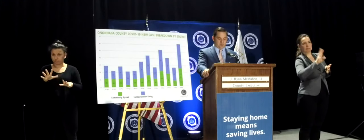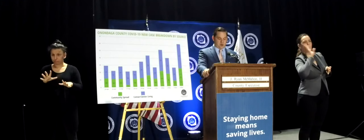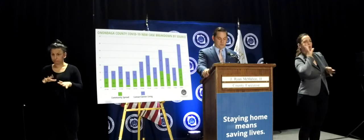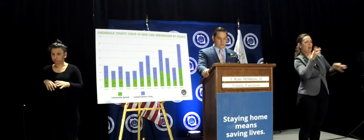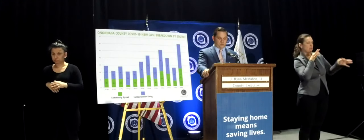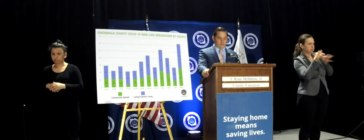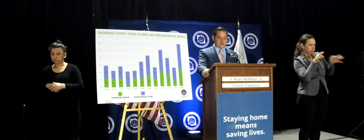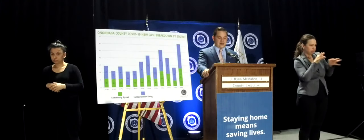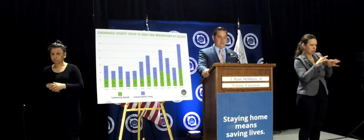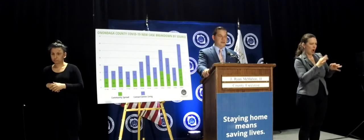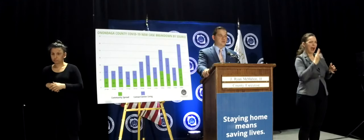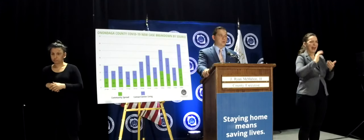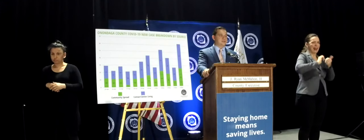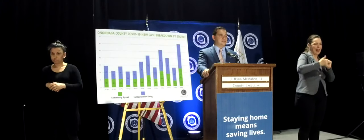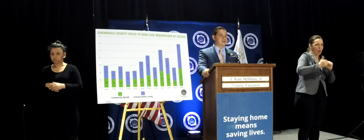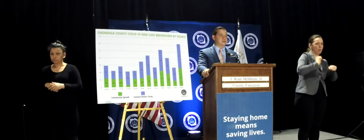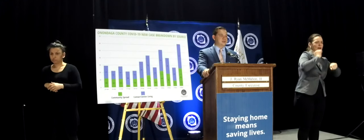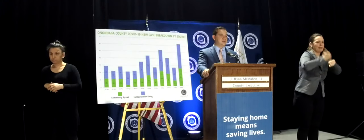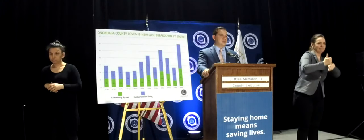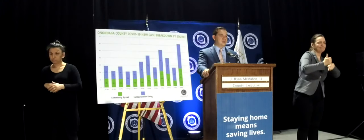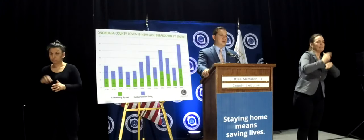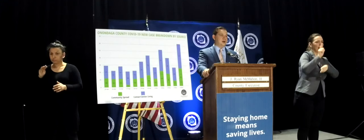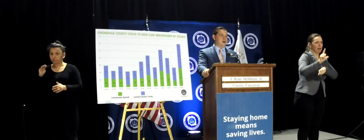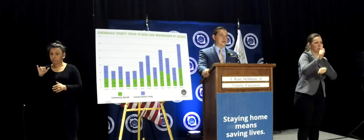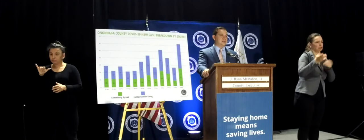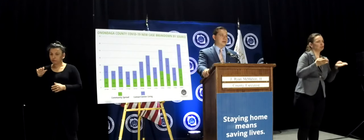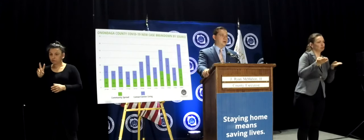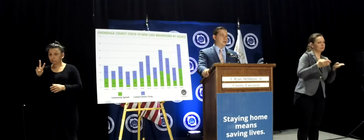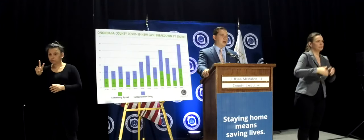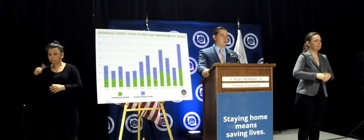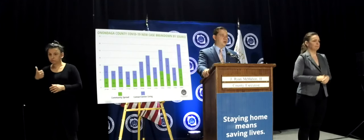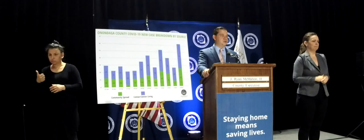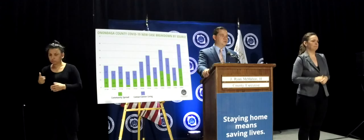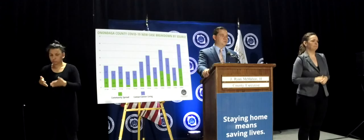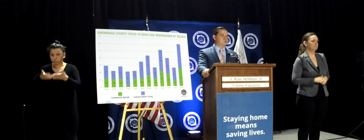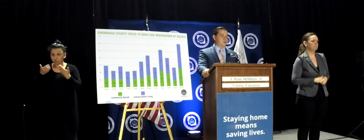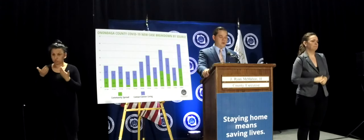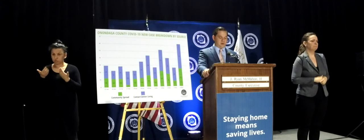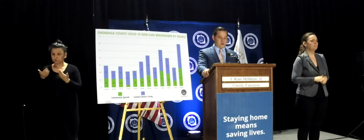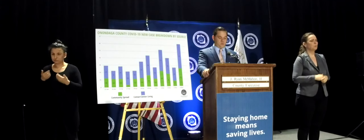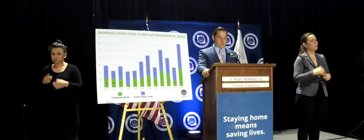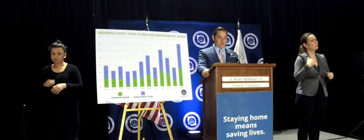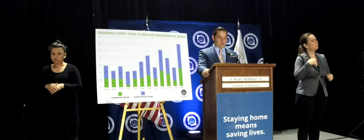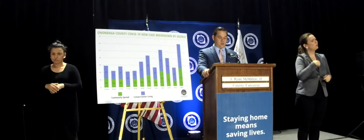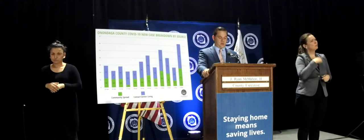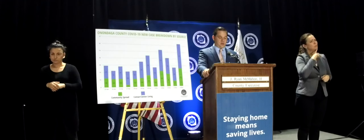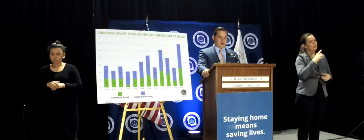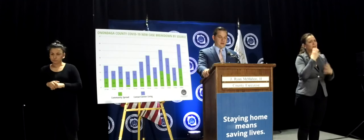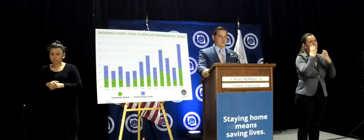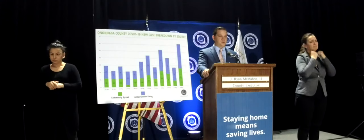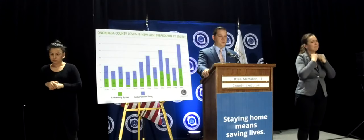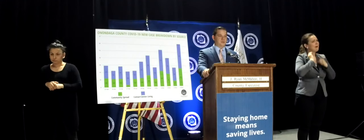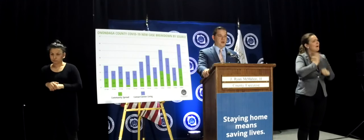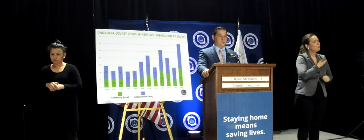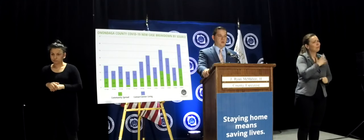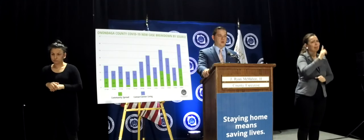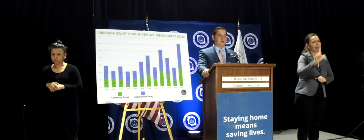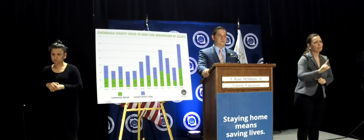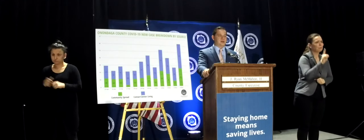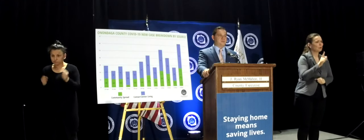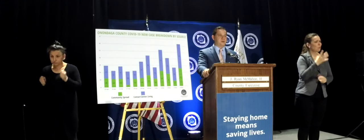curbside pickup will begin on May 26th at the county libraries. And we'll, again, next week we'll talk about